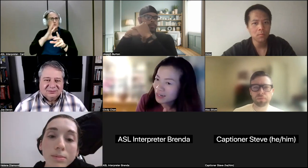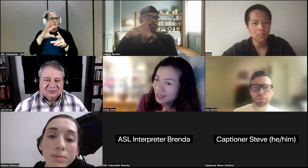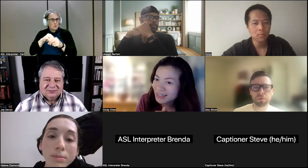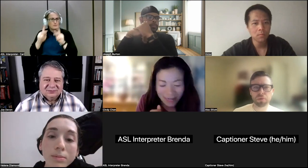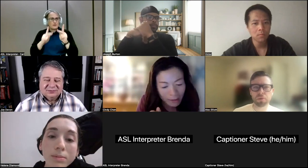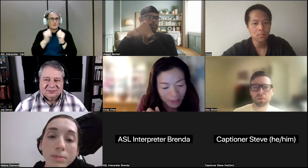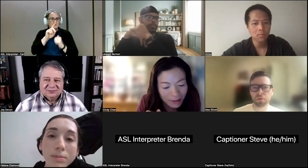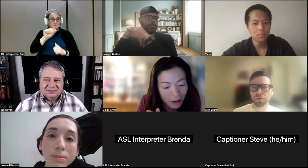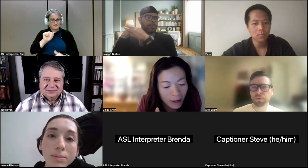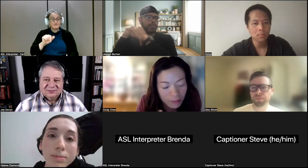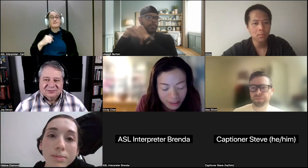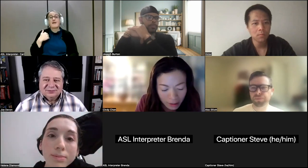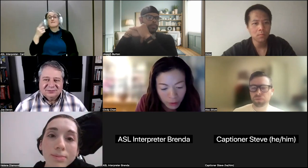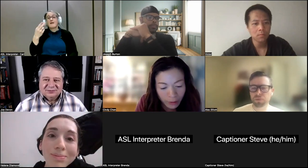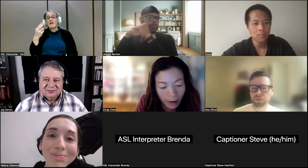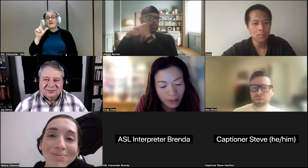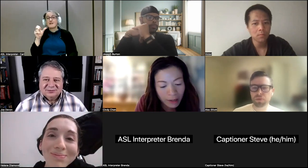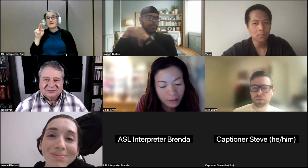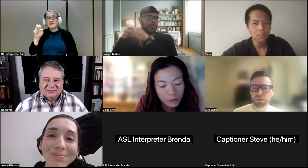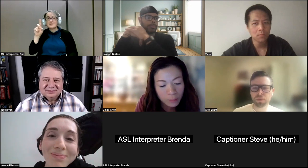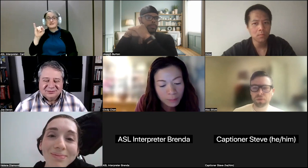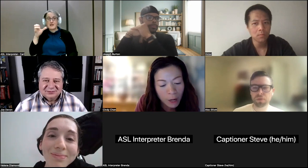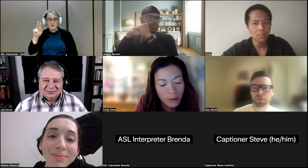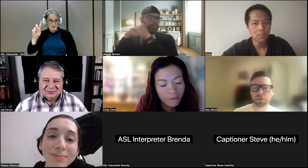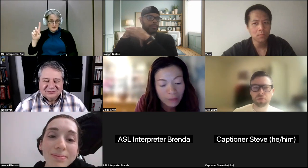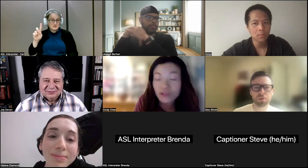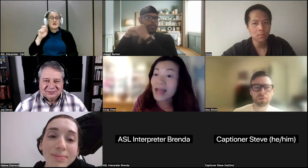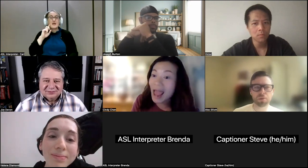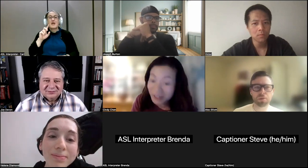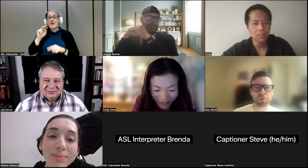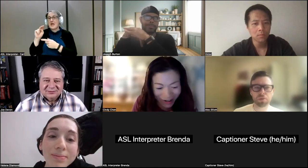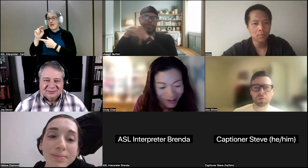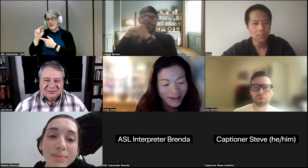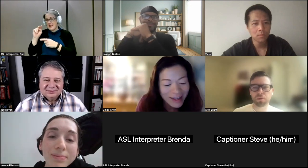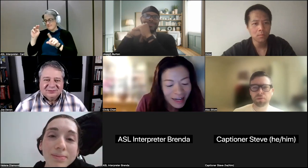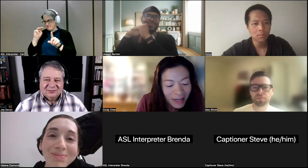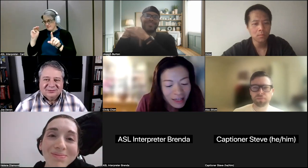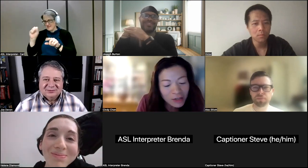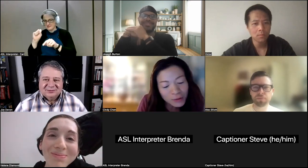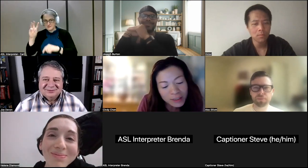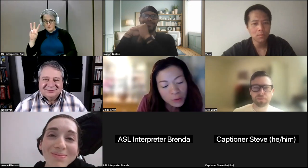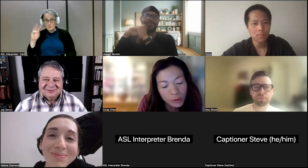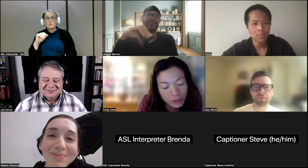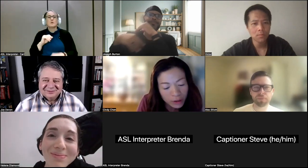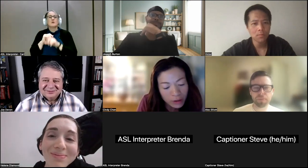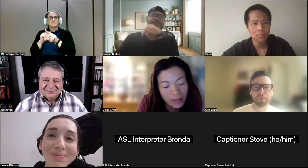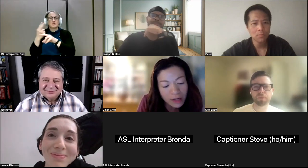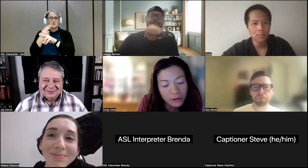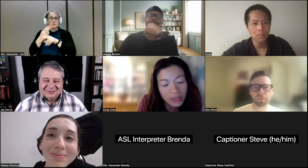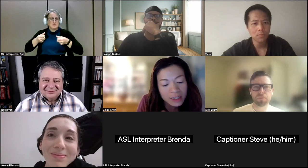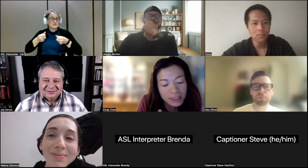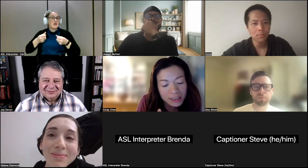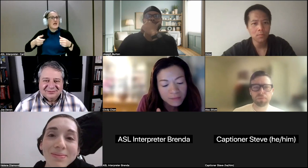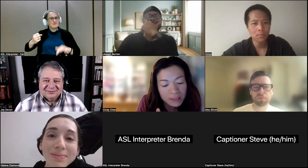have Helene Diamond, MSW, our council founder and chair. Helene uses the wheelchair and